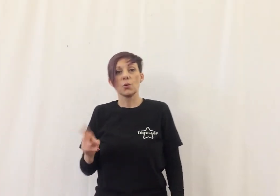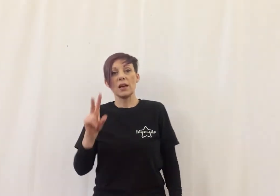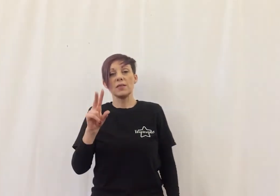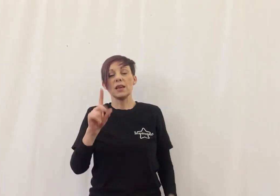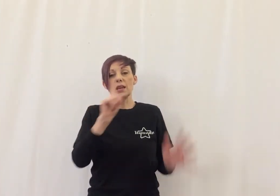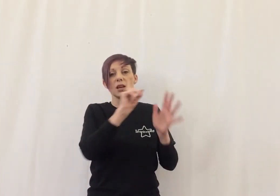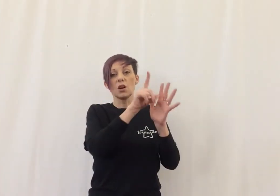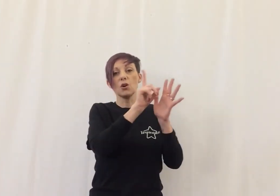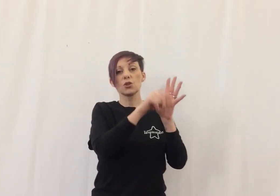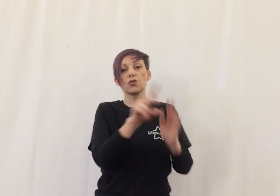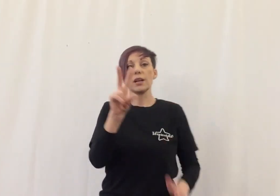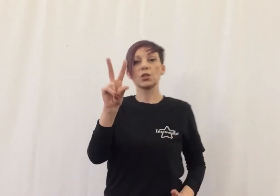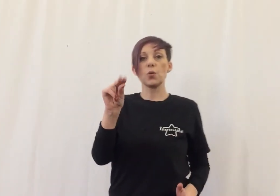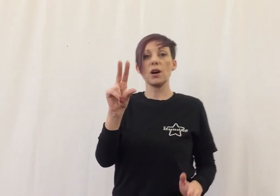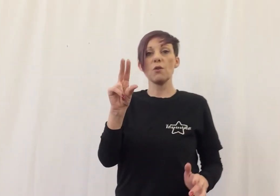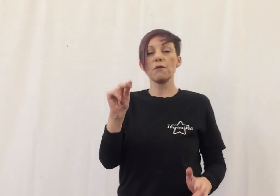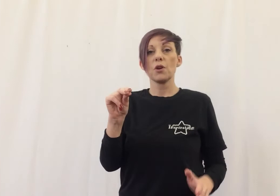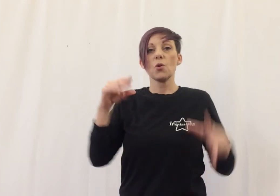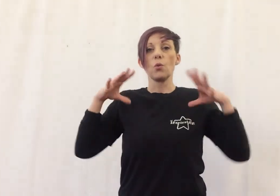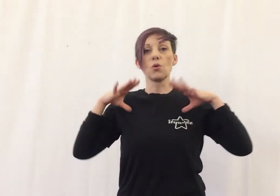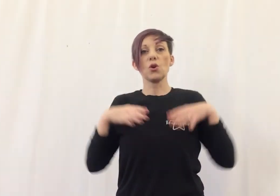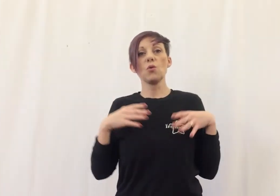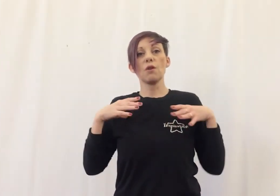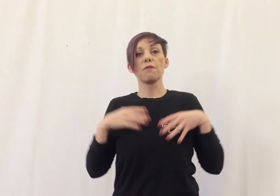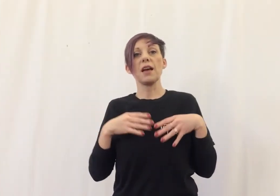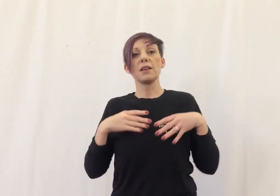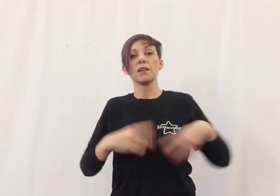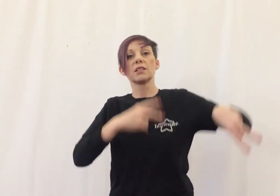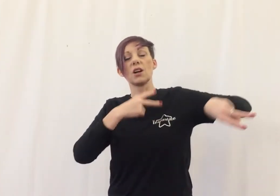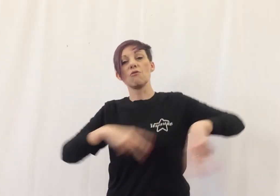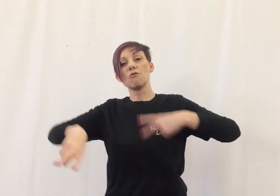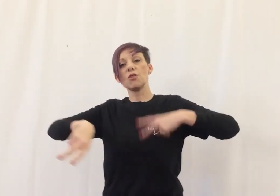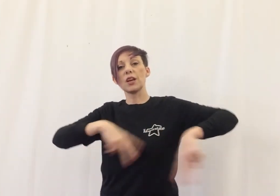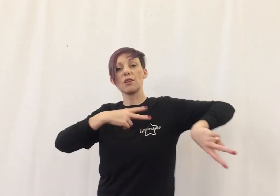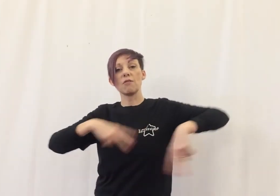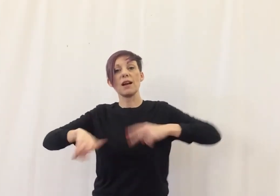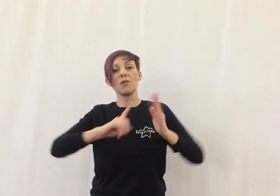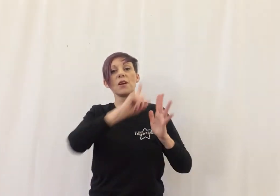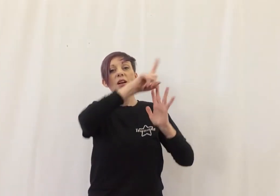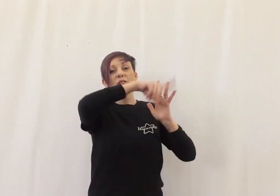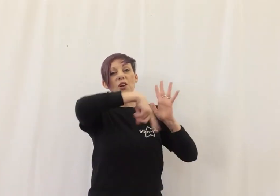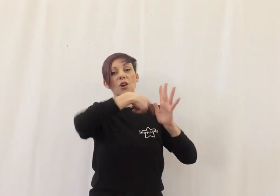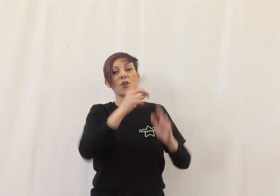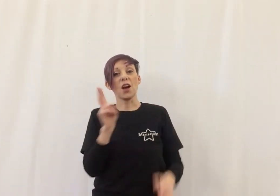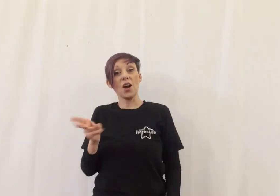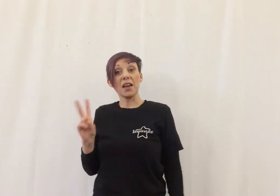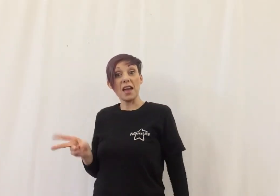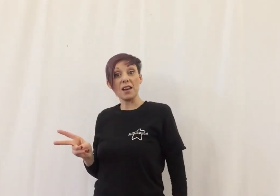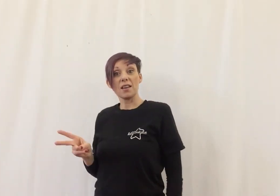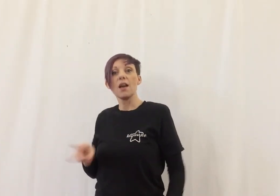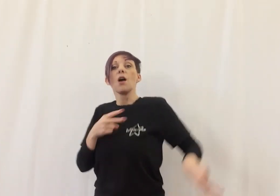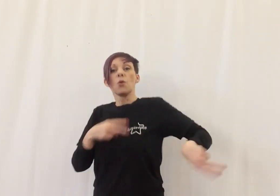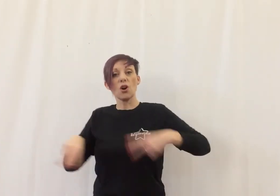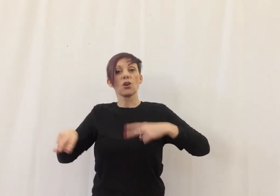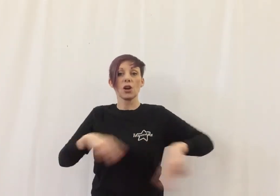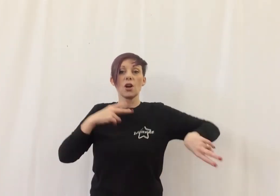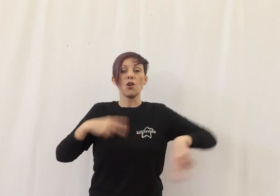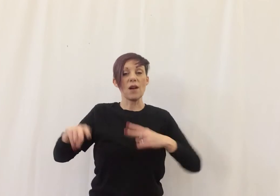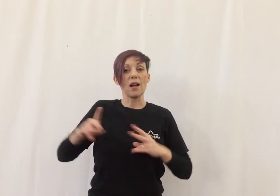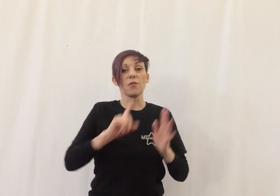when the clock strikes 12, we'll cool off then, start rocking around the clock again. Rock around the